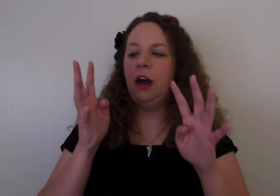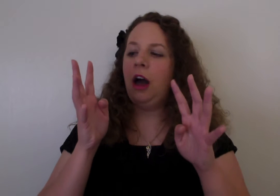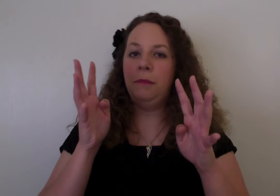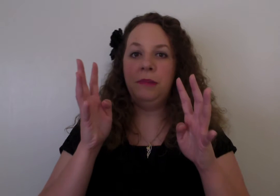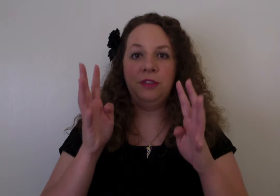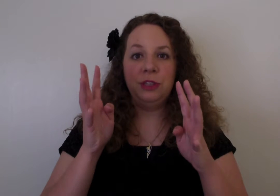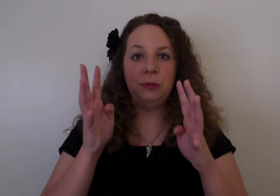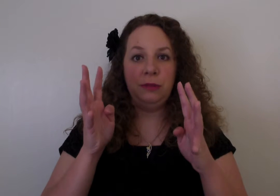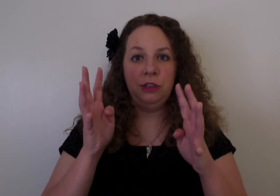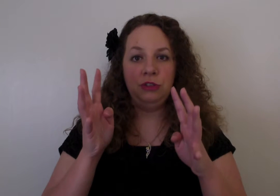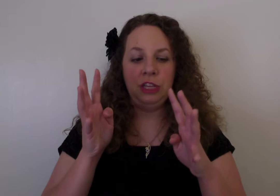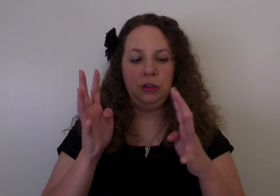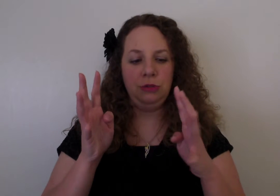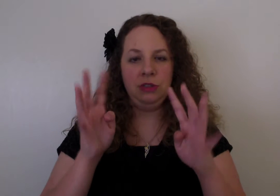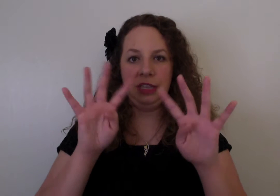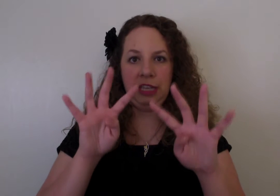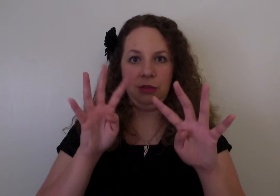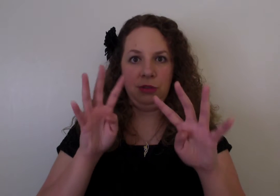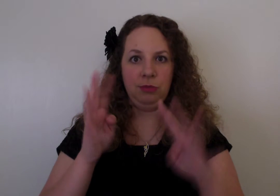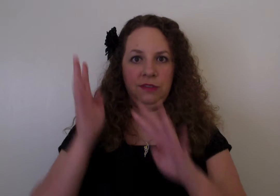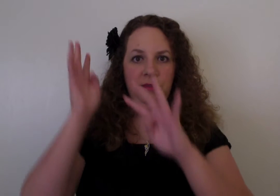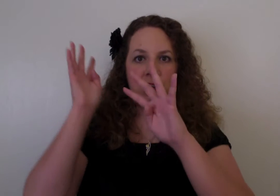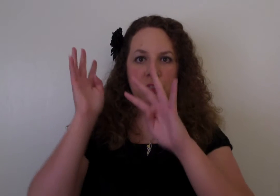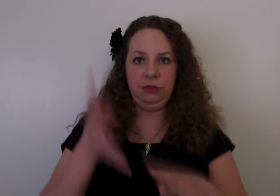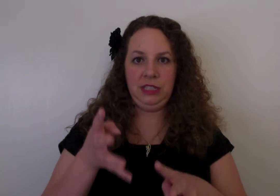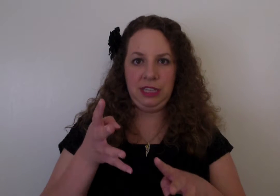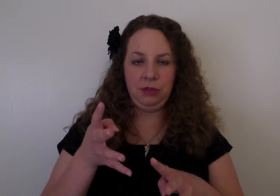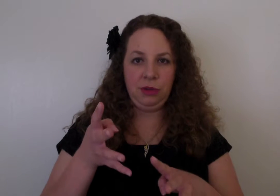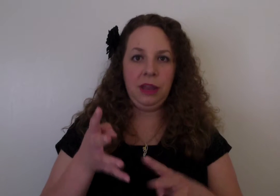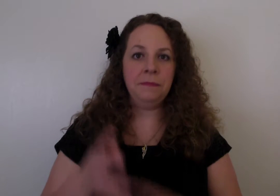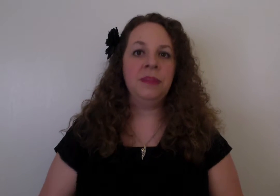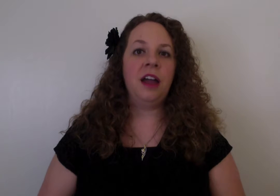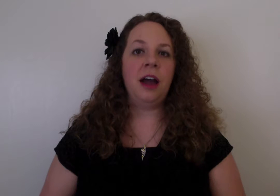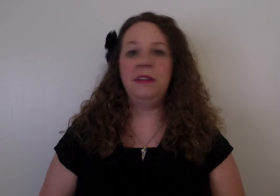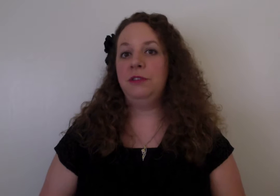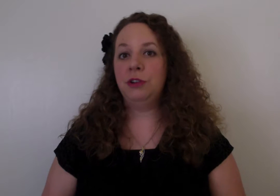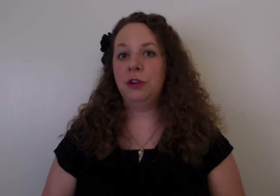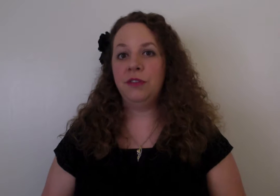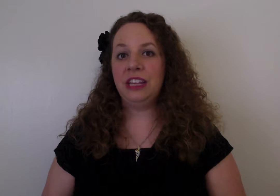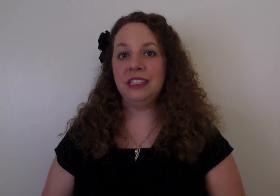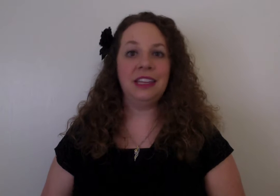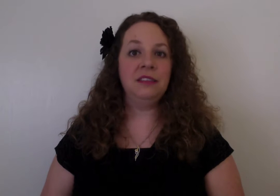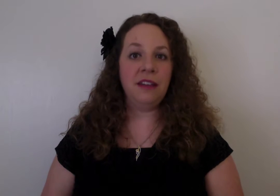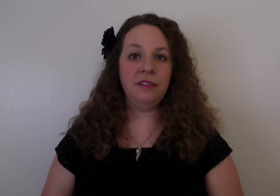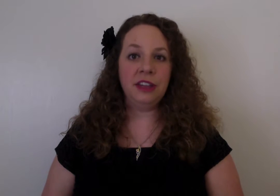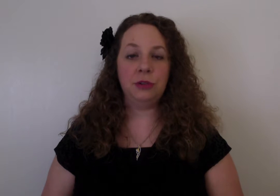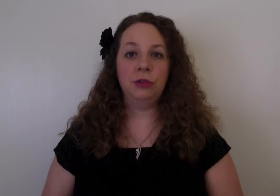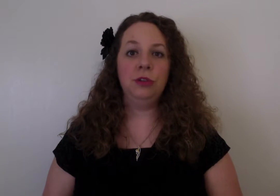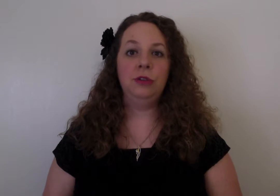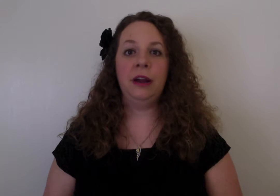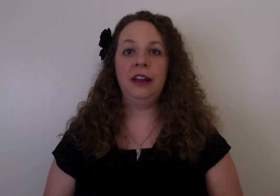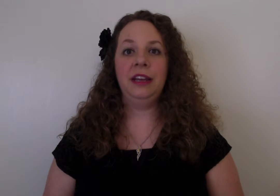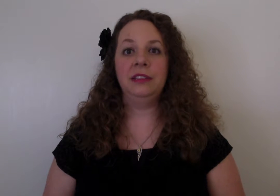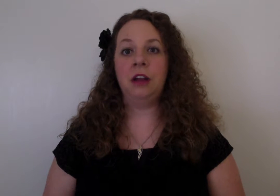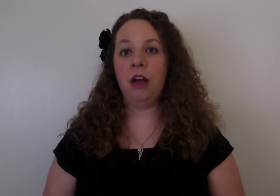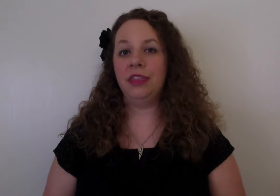But for this one, I would usually use the download with the fore, so to download it. If you know of things like Netflix or Hulu where it is an online